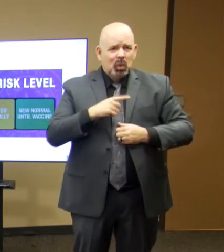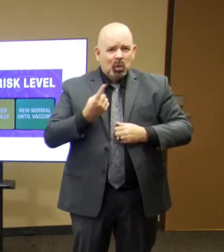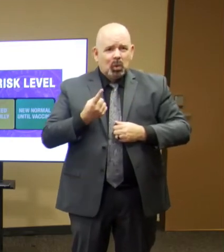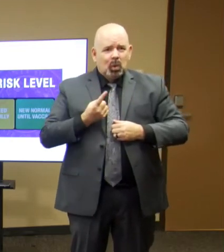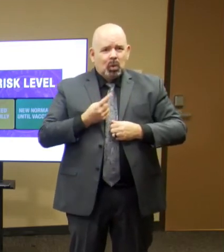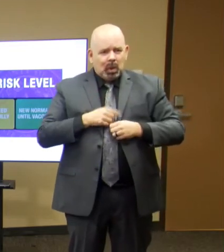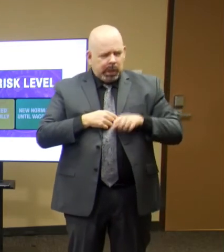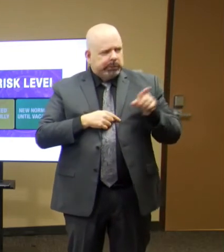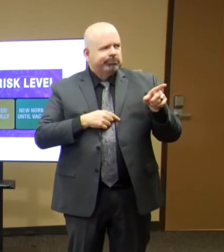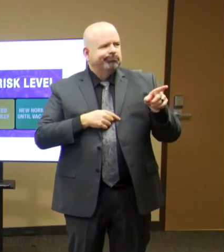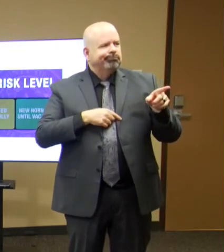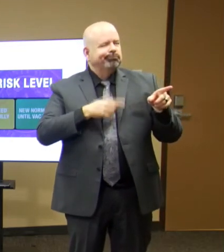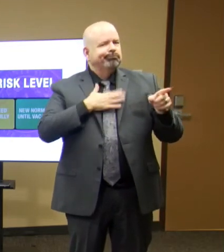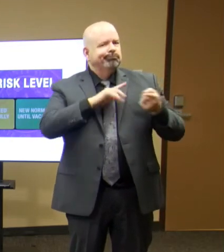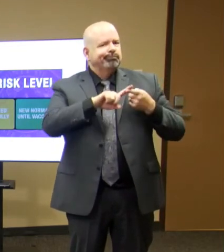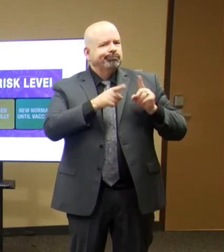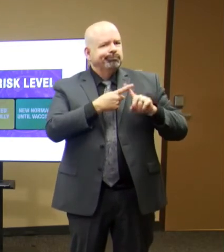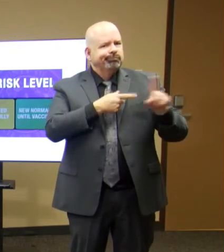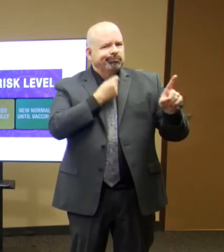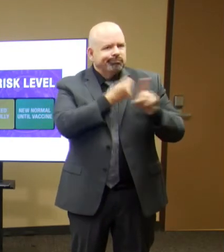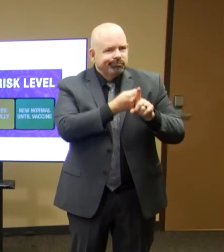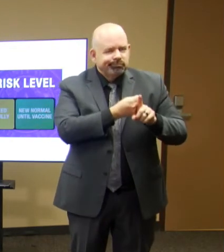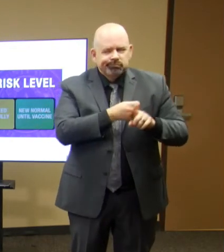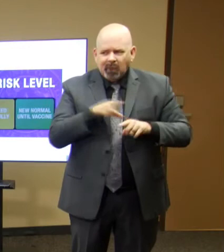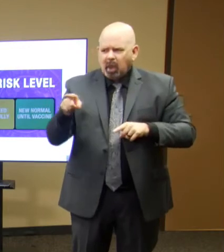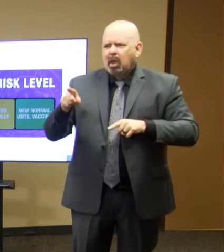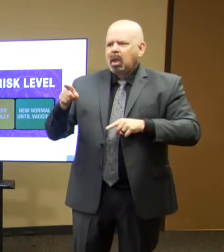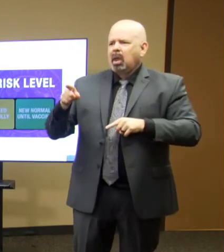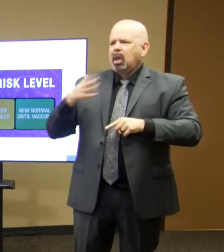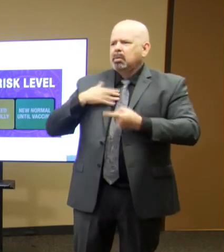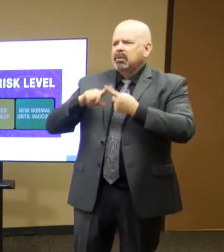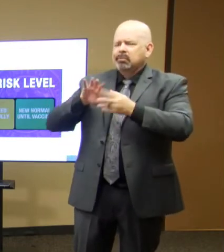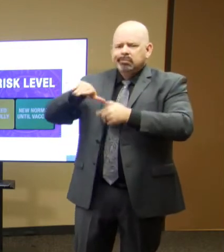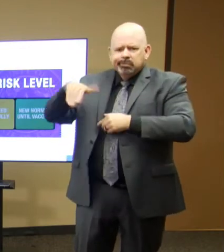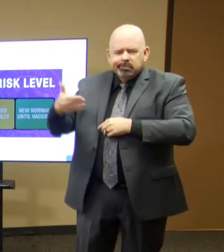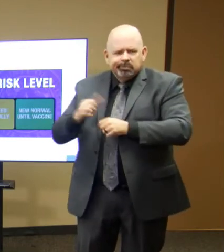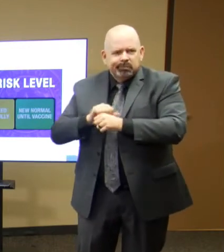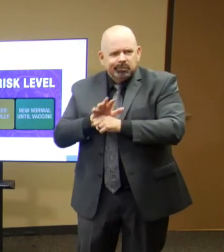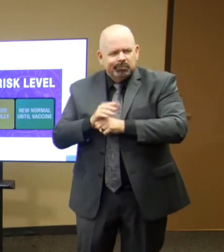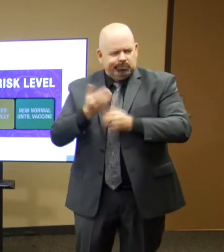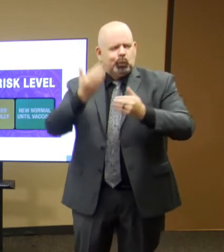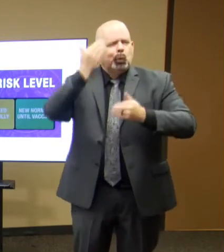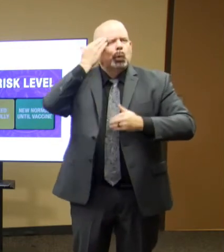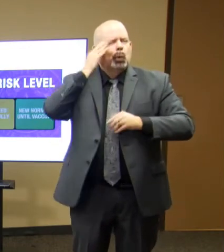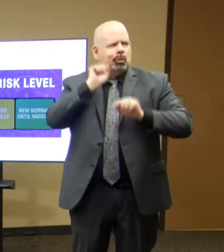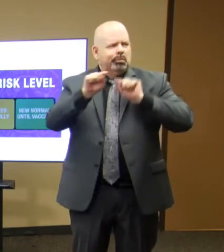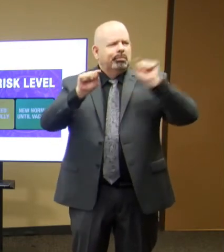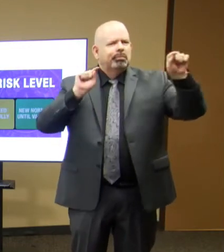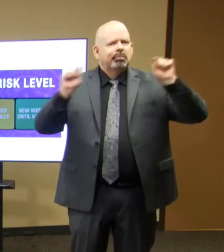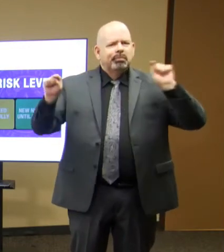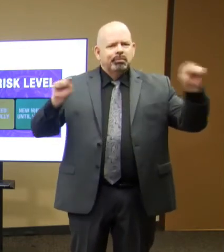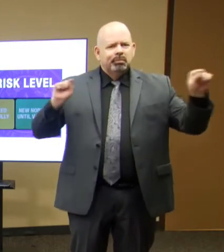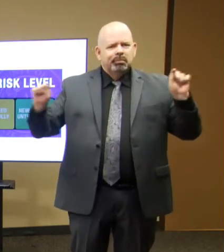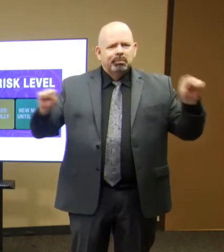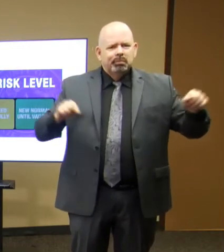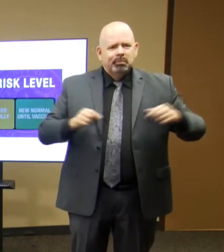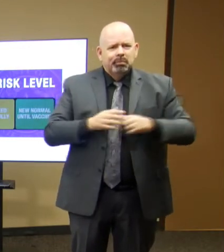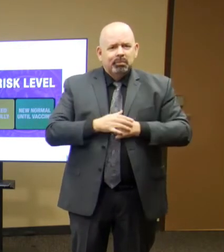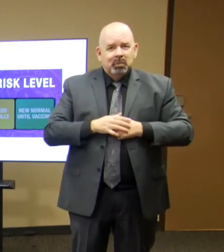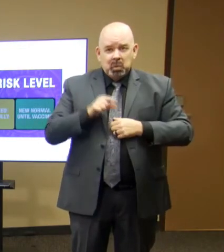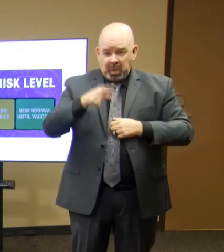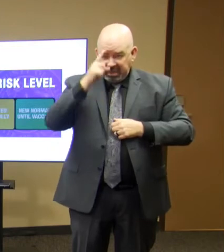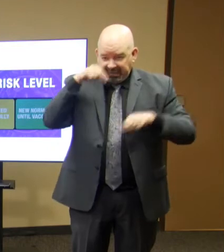hospitalized or even died. And so, again, it is not a hoax. This is real, and it's very